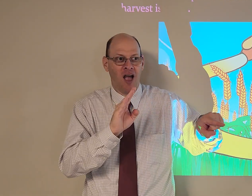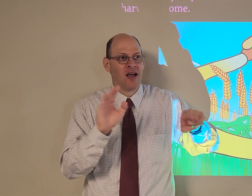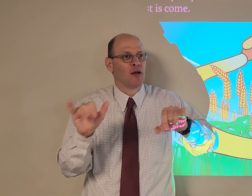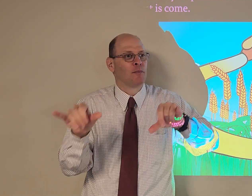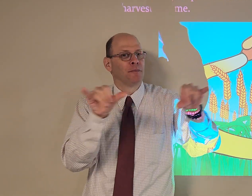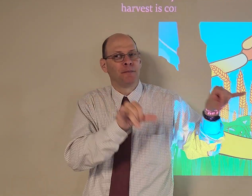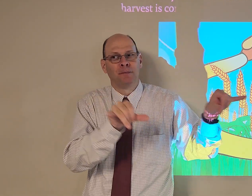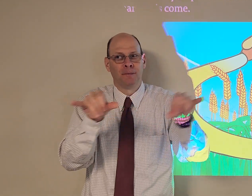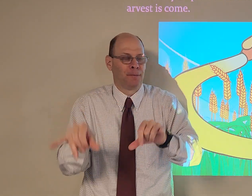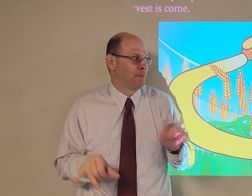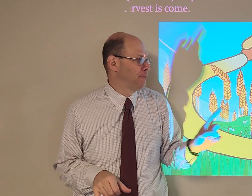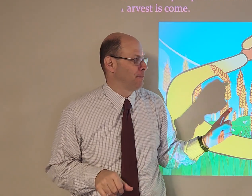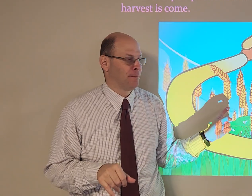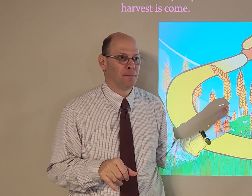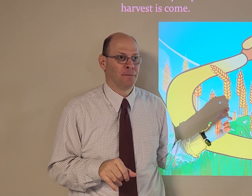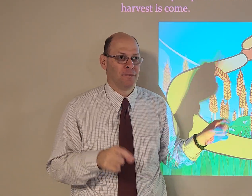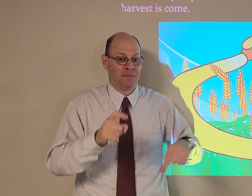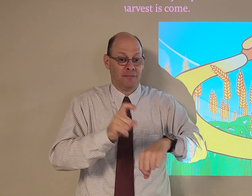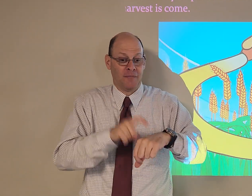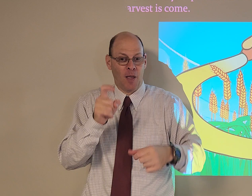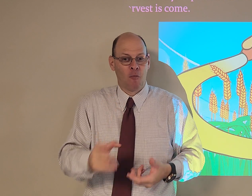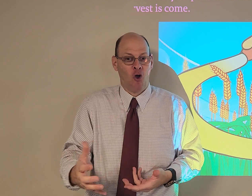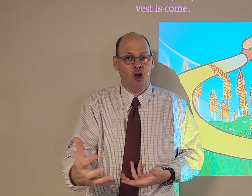Or the barn and the fire?